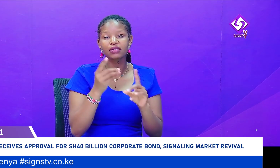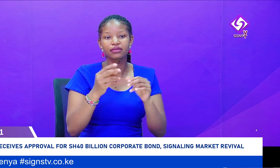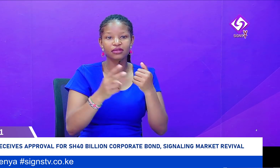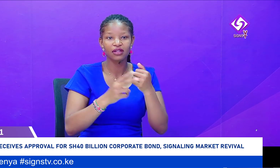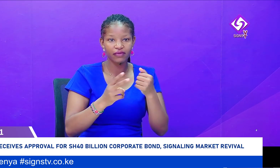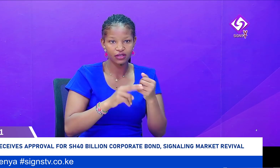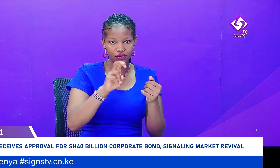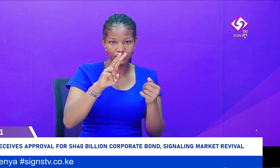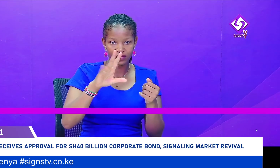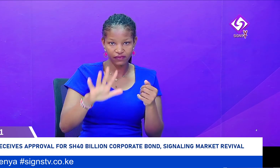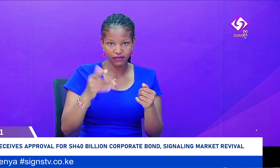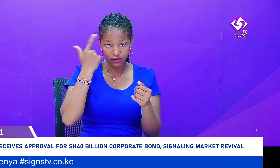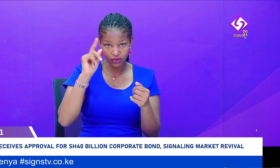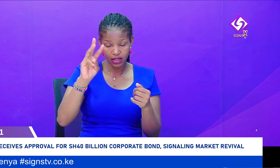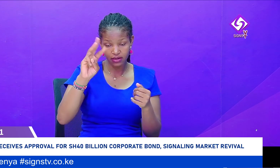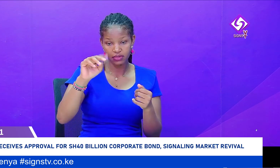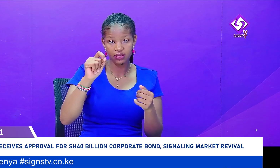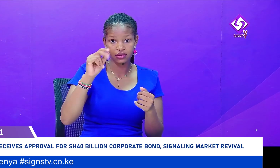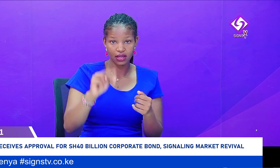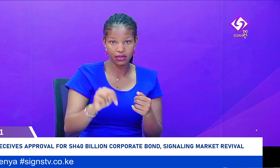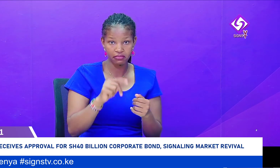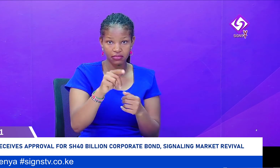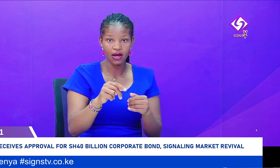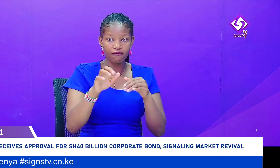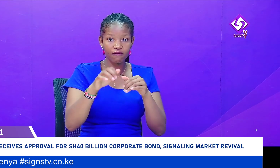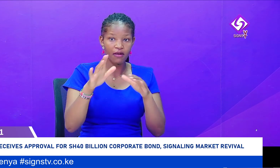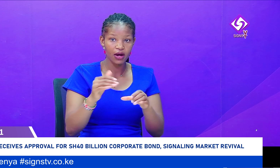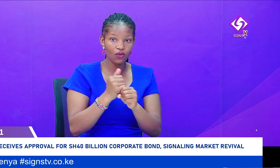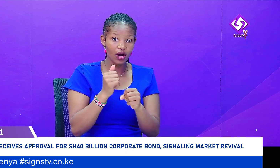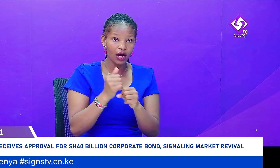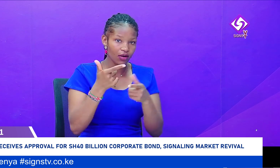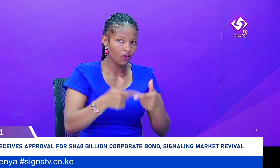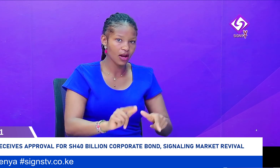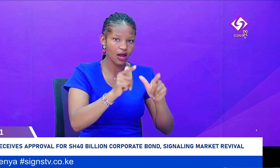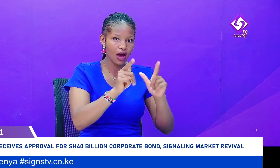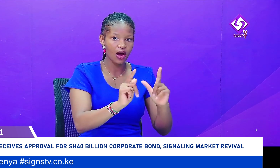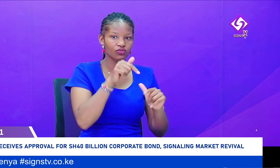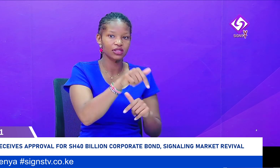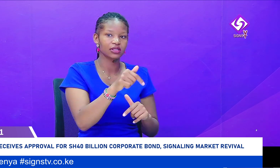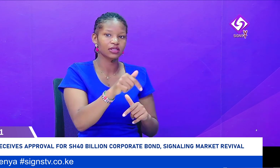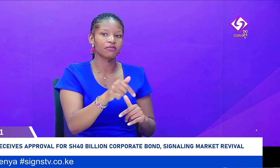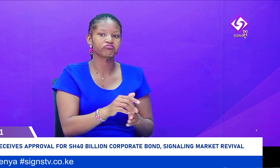approval, granted on November 7th, 2025, for the MTN